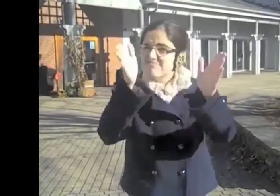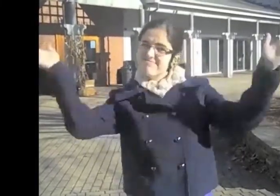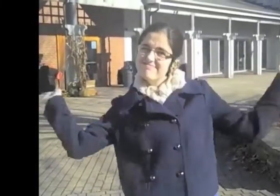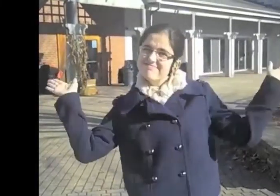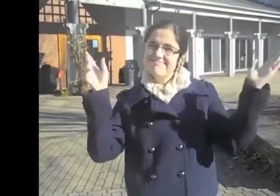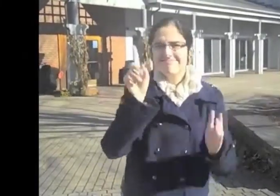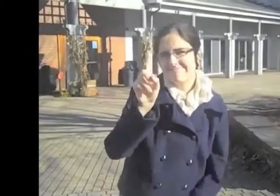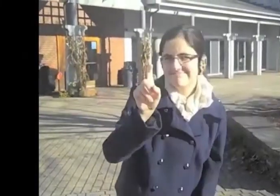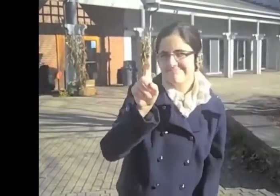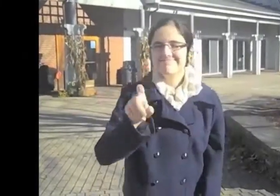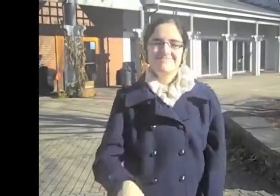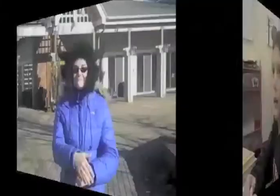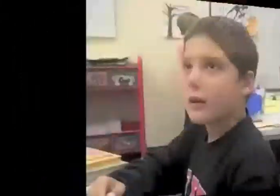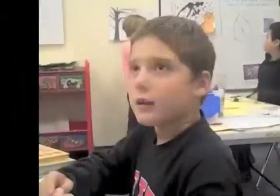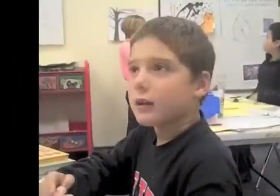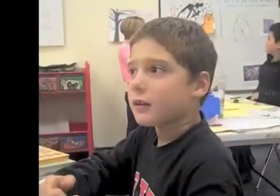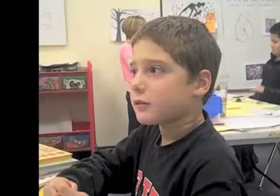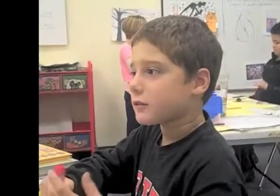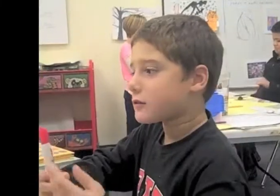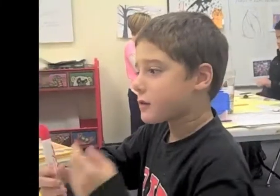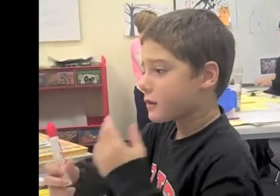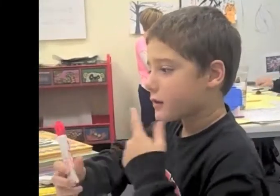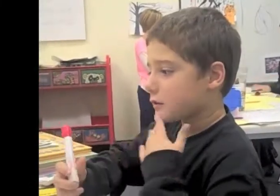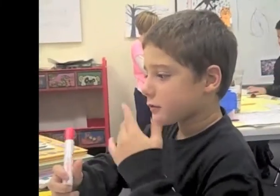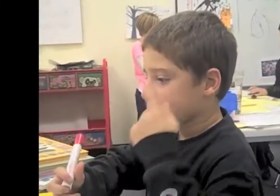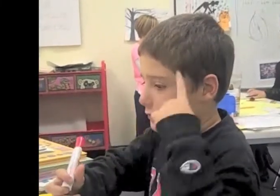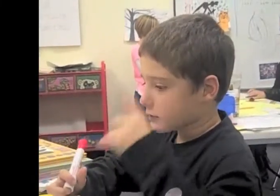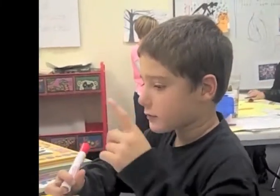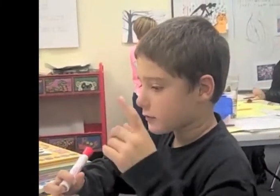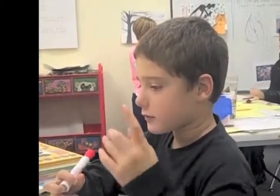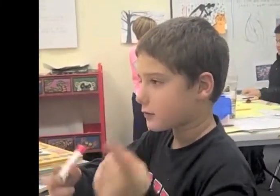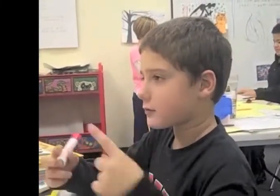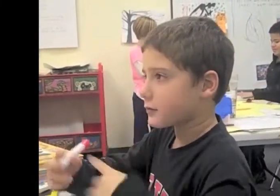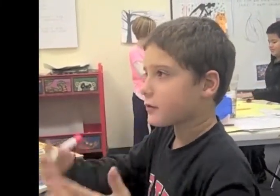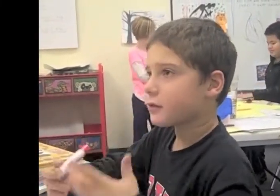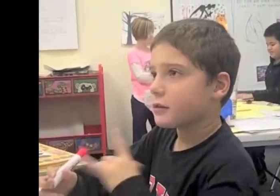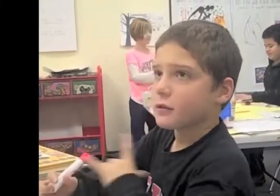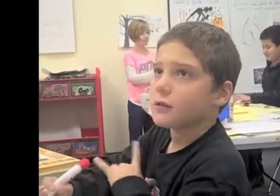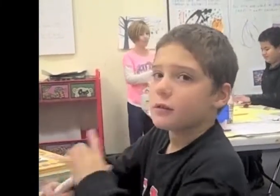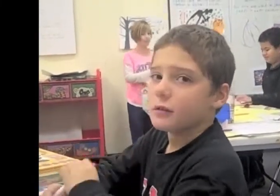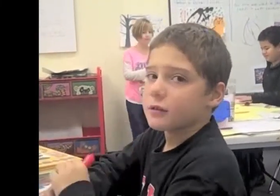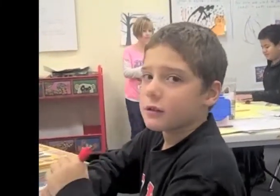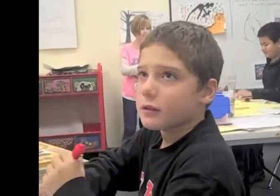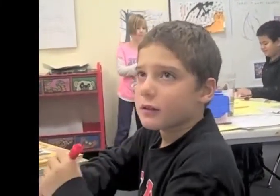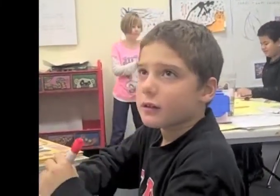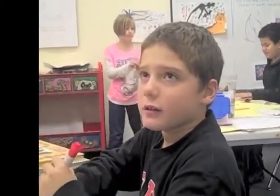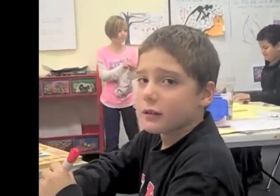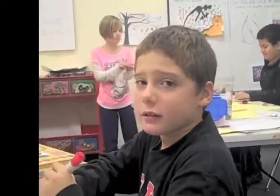Who are you thankful for? Family? Friends? Anyone else? I'm thankful for everyone at the Learning Center.